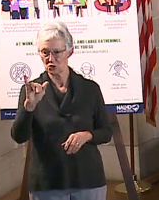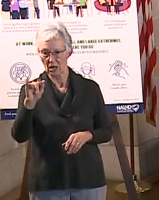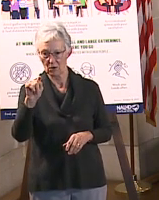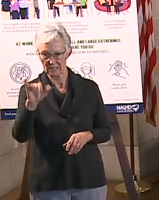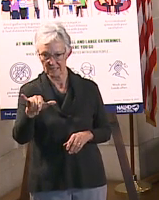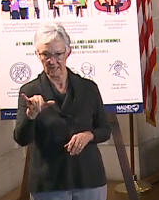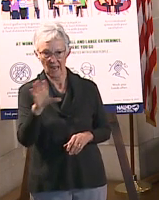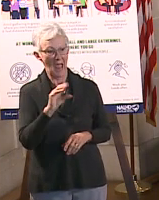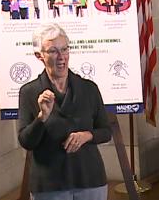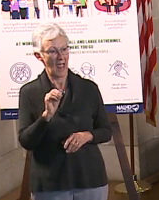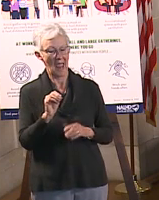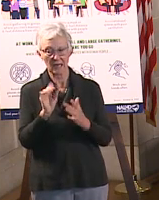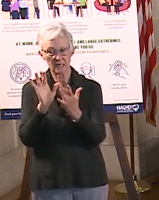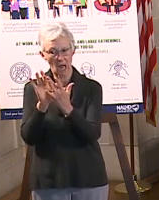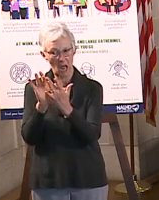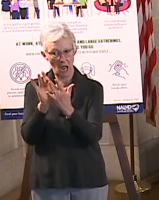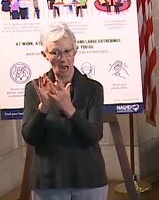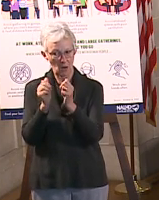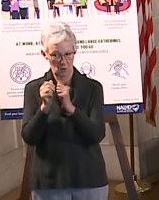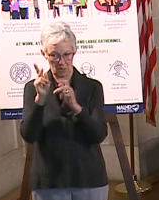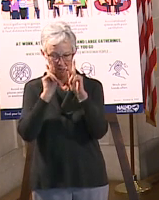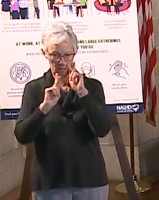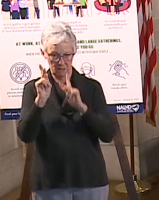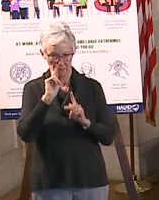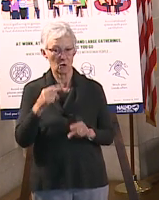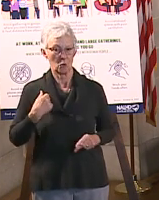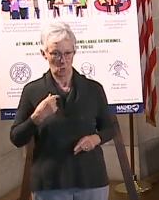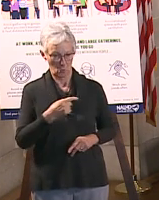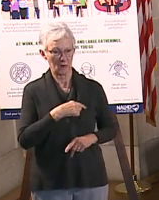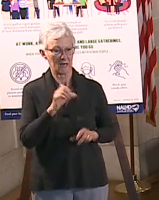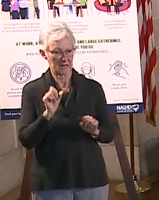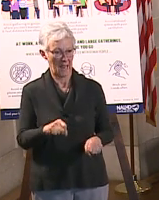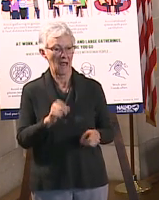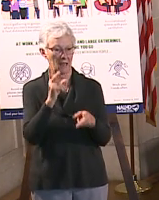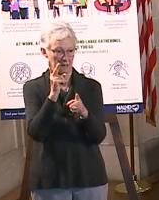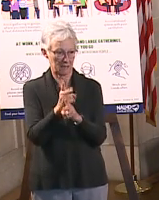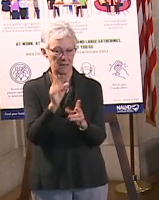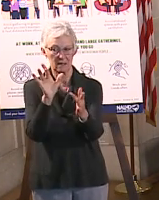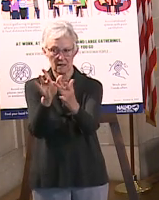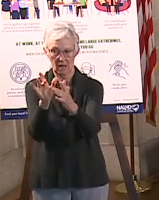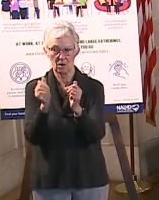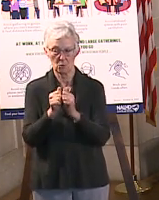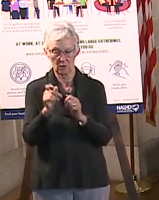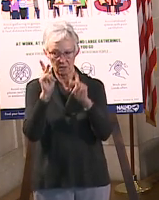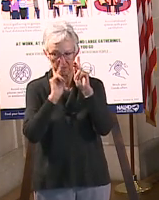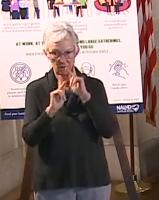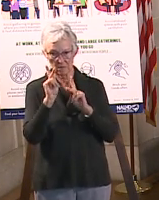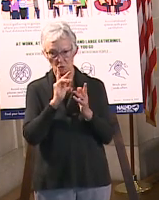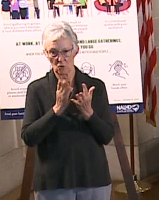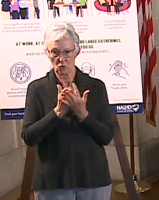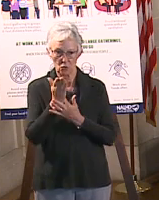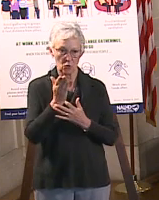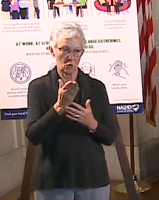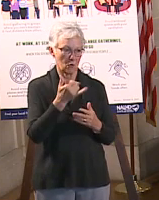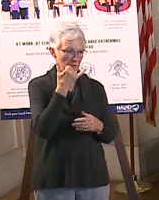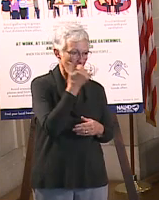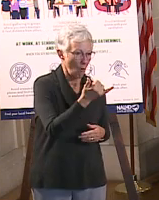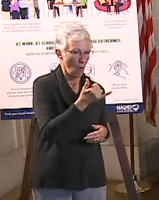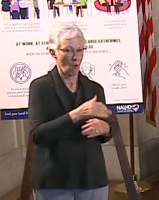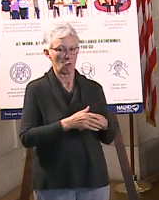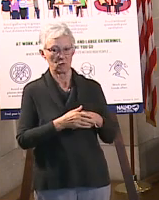and contact. There's virtual ways, there are other ways how to create contact, and we must maintain contact with one